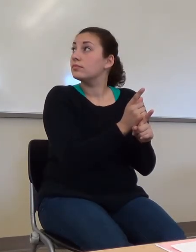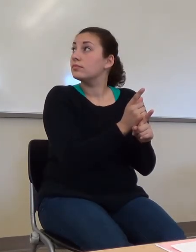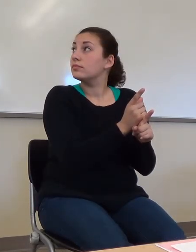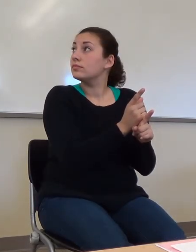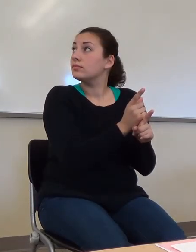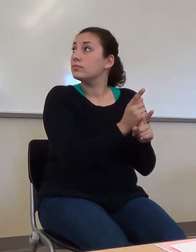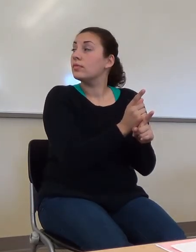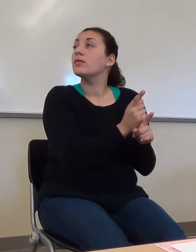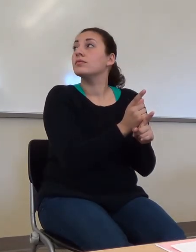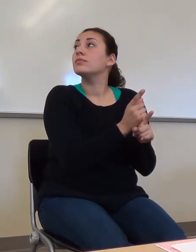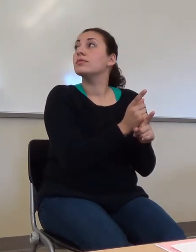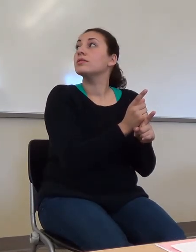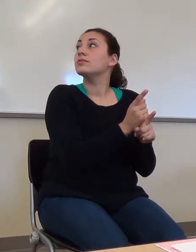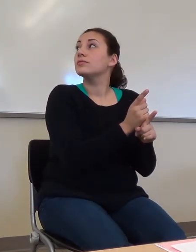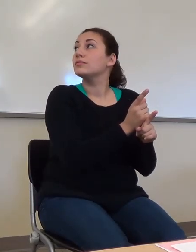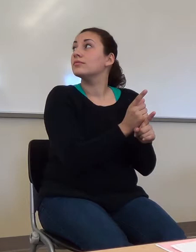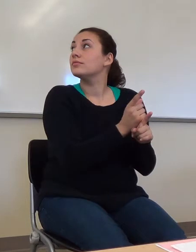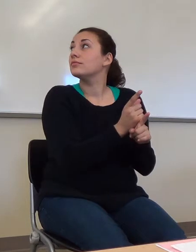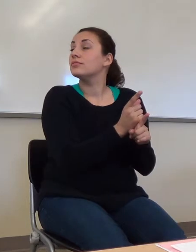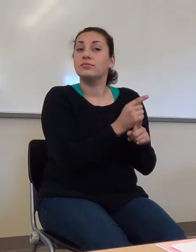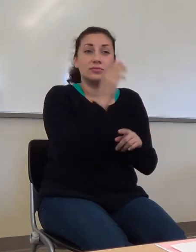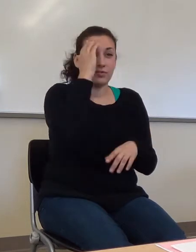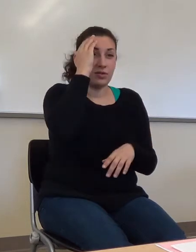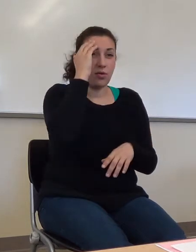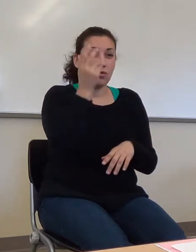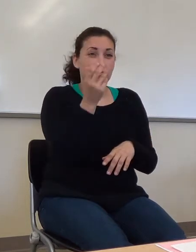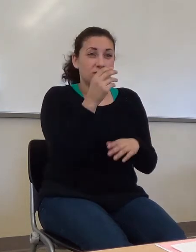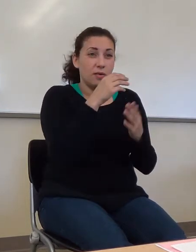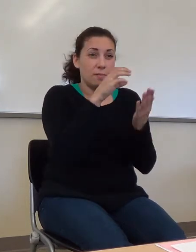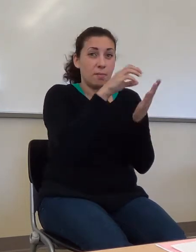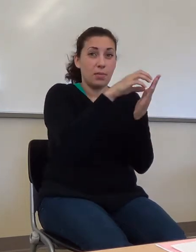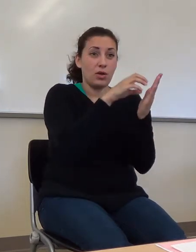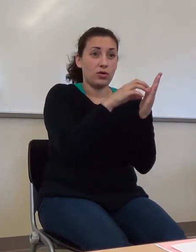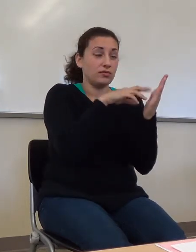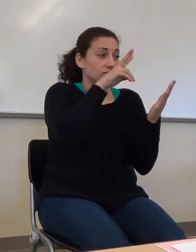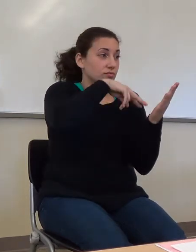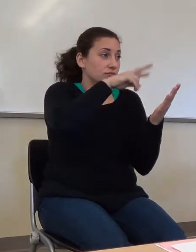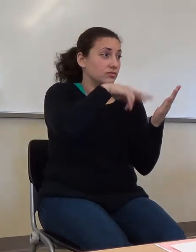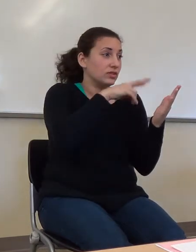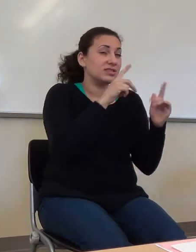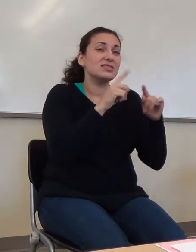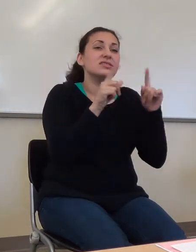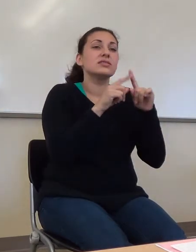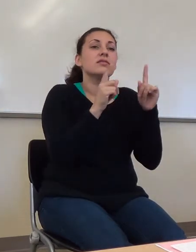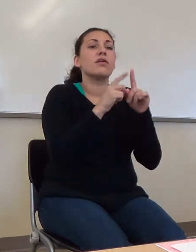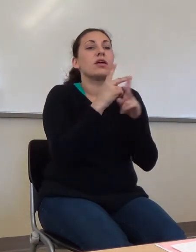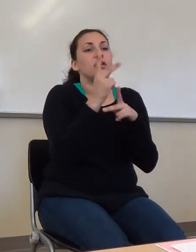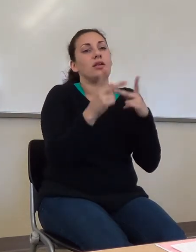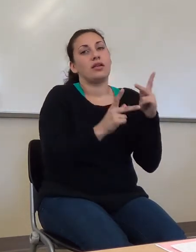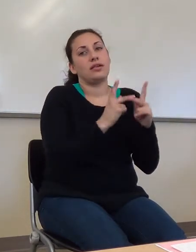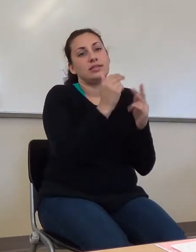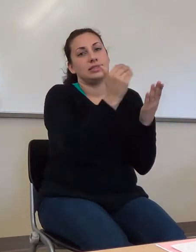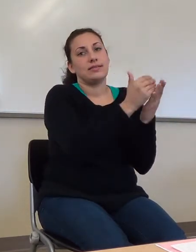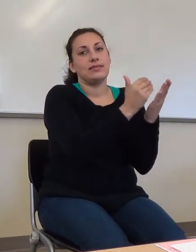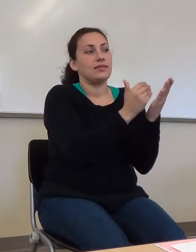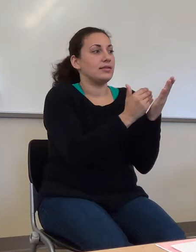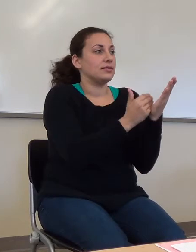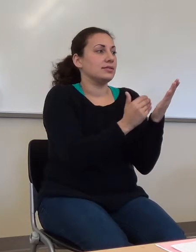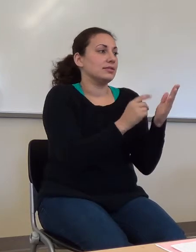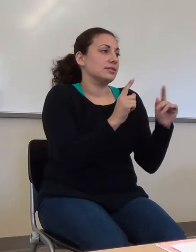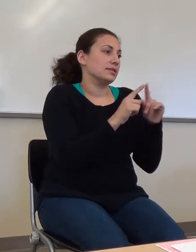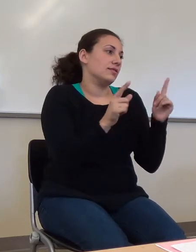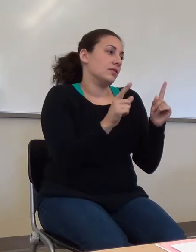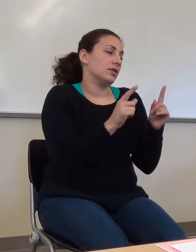from some of the paragraphs we looked at, there are different types of lists and different levels of